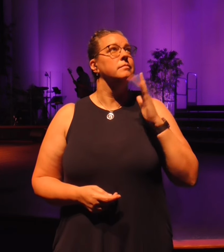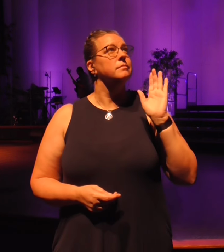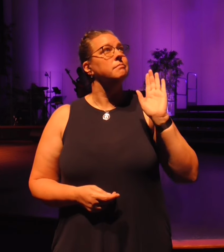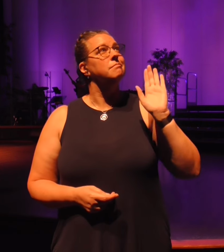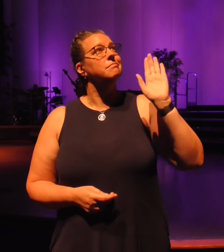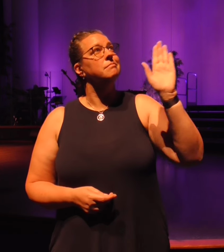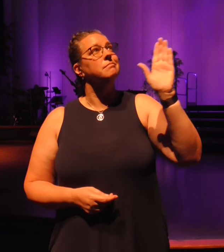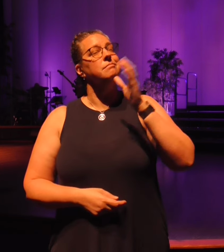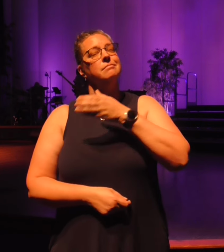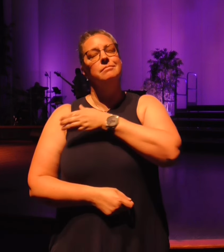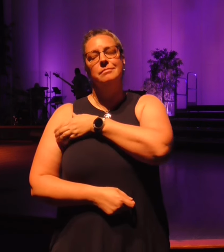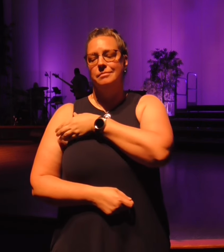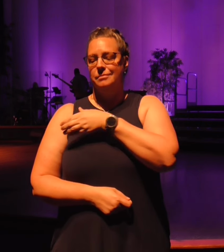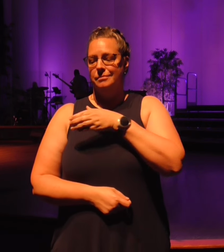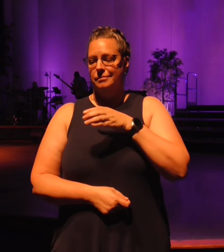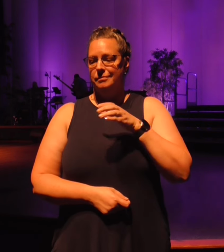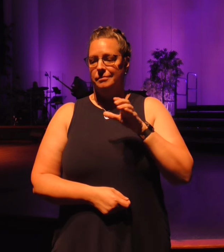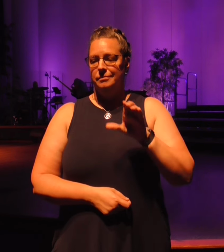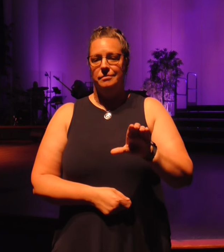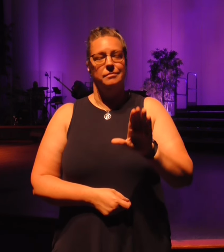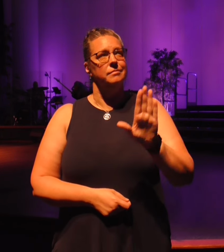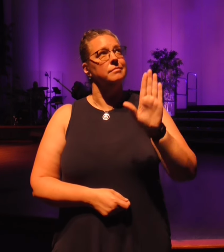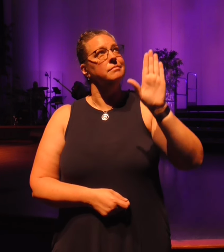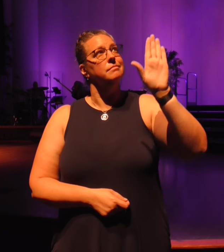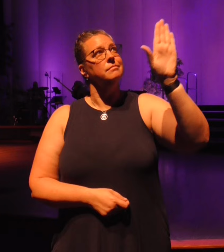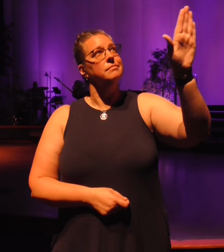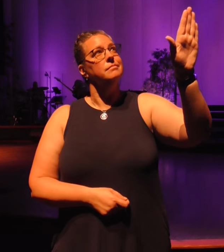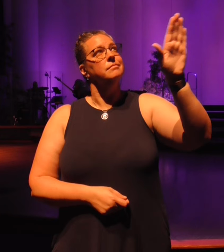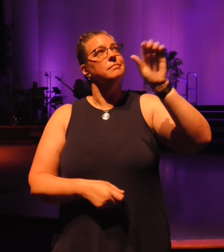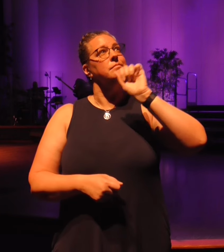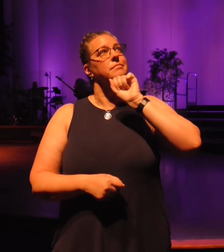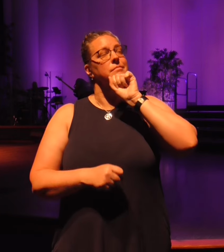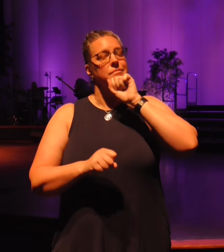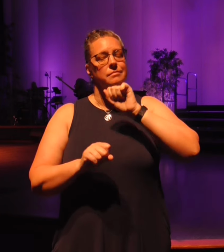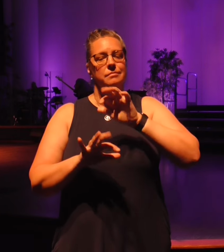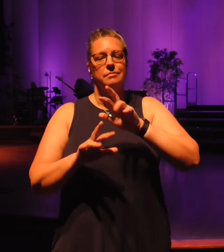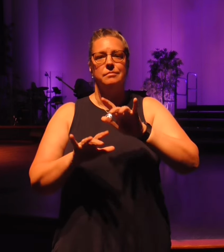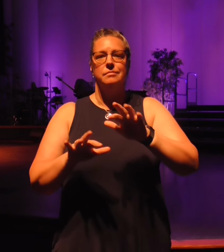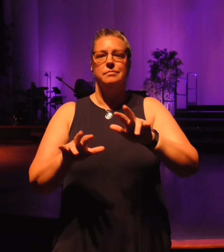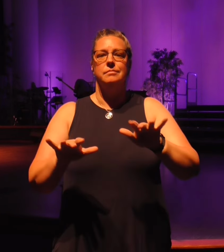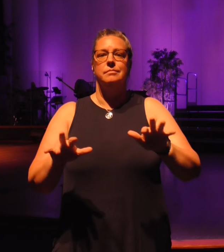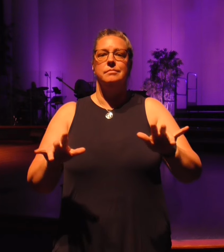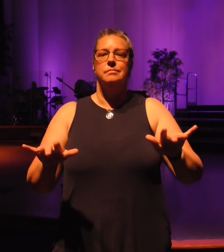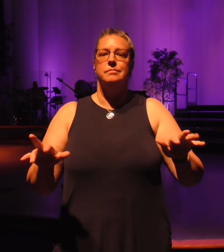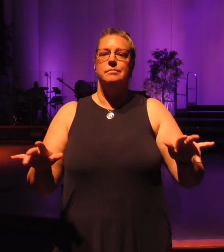can feel the mighty power and the